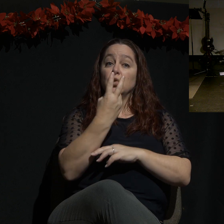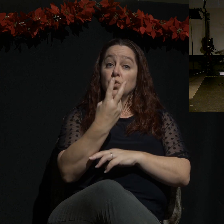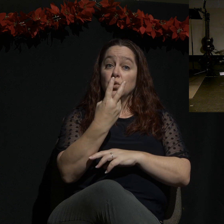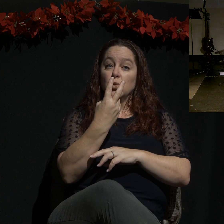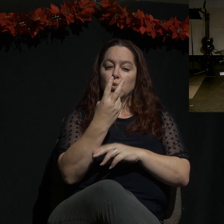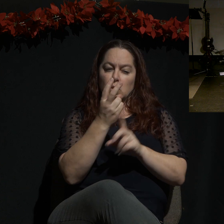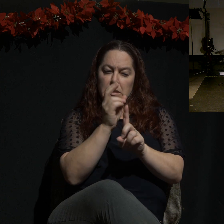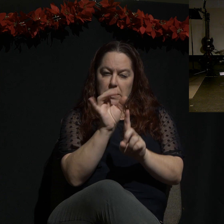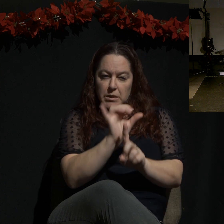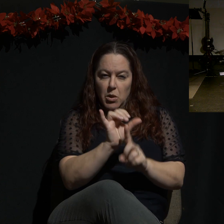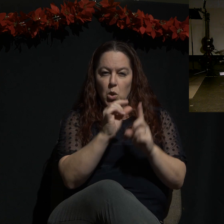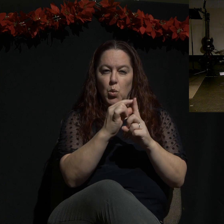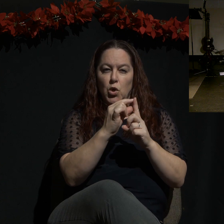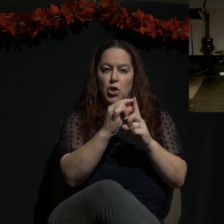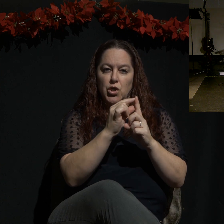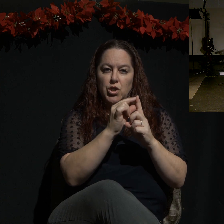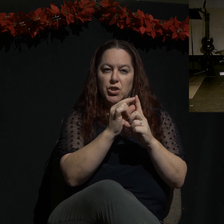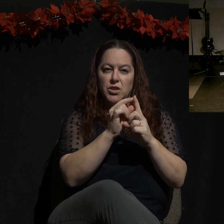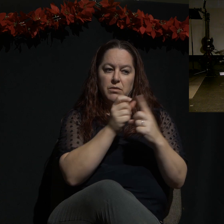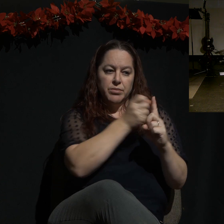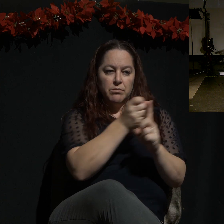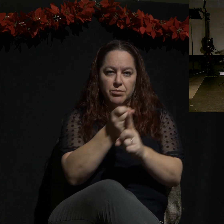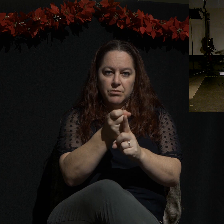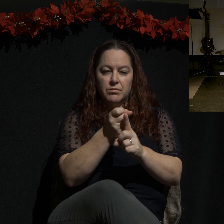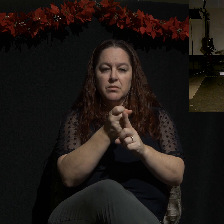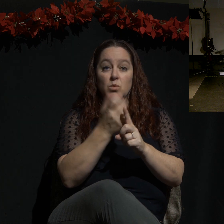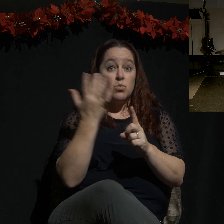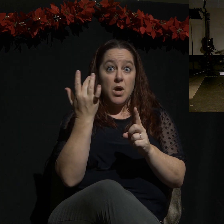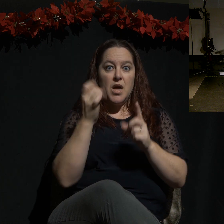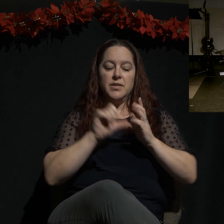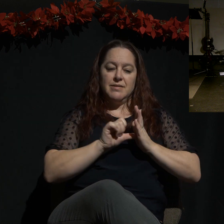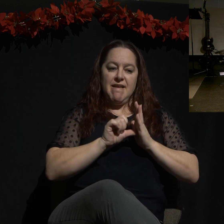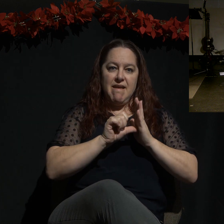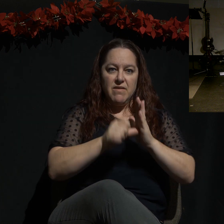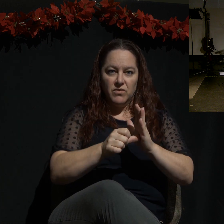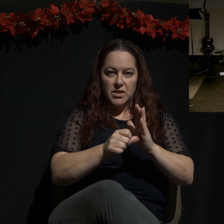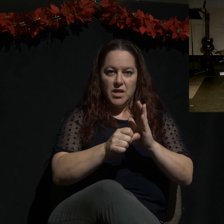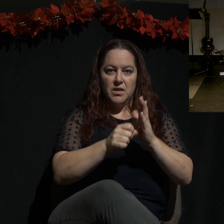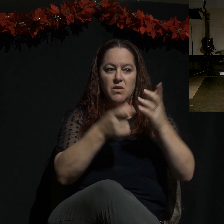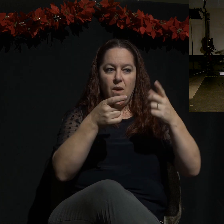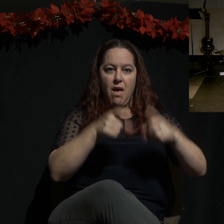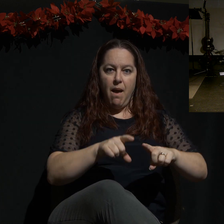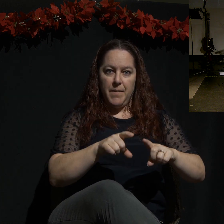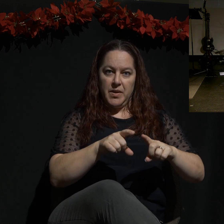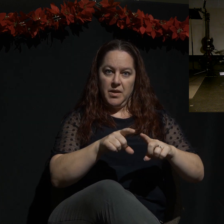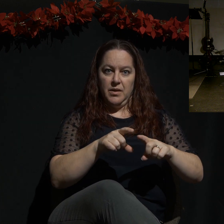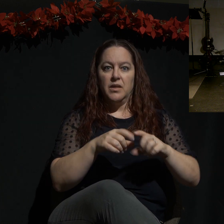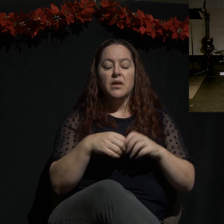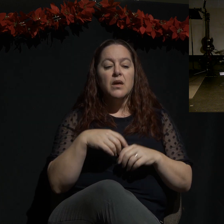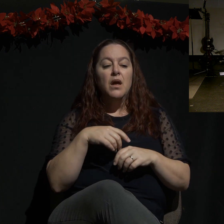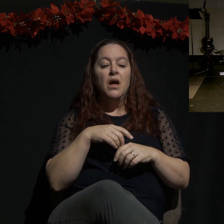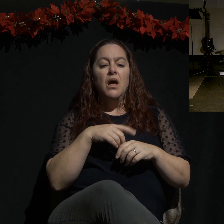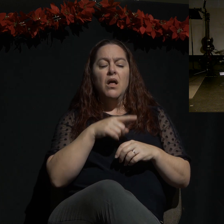very similar words to emphasize what is happening here. These